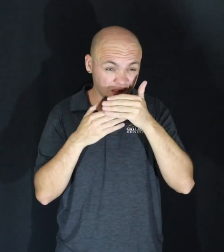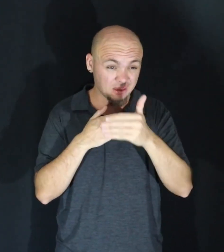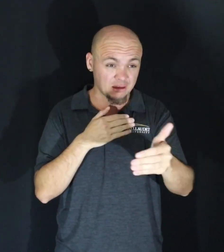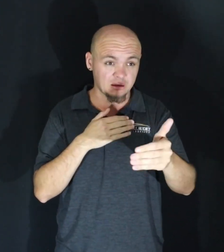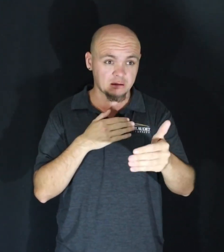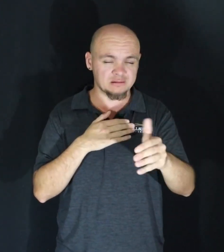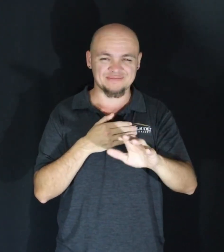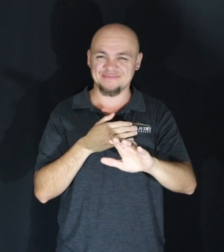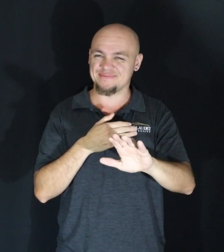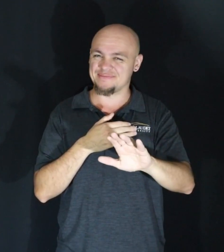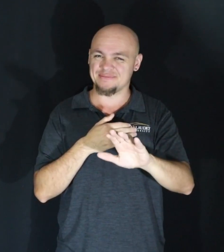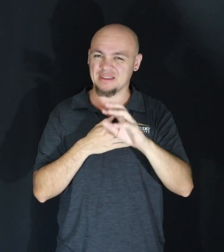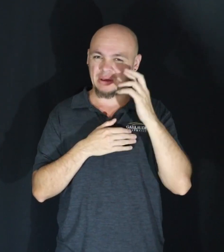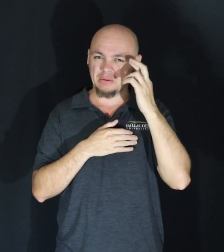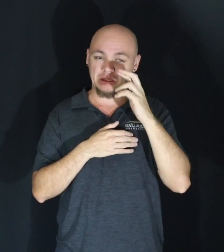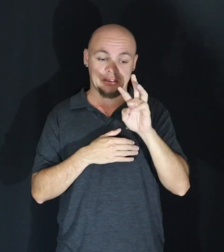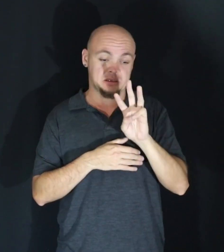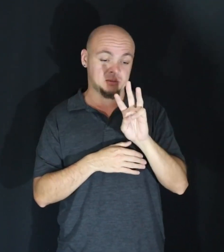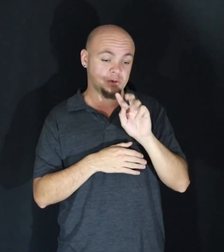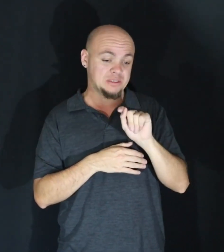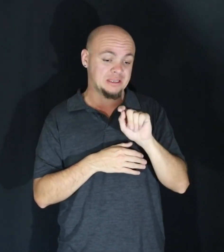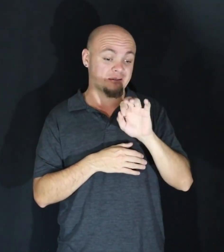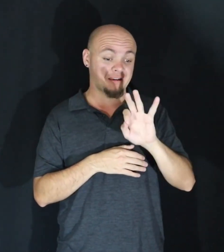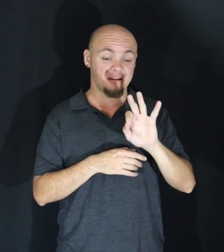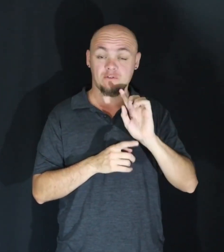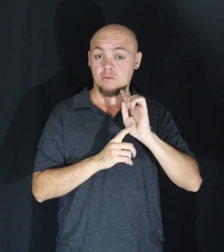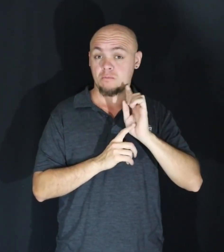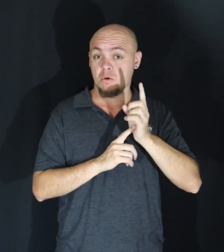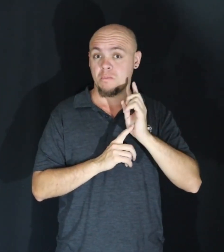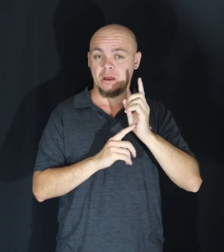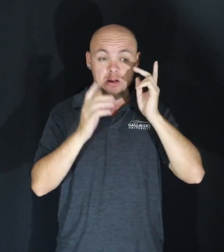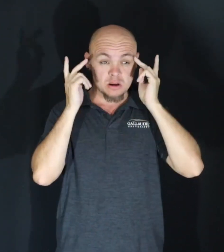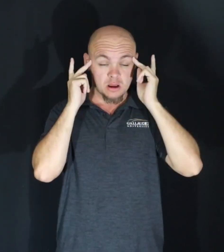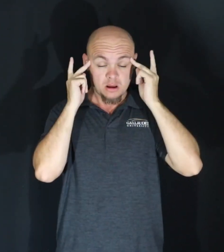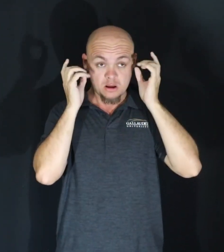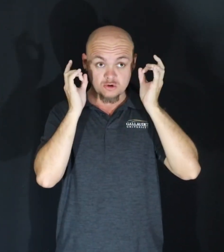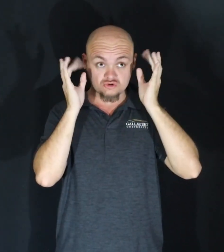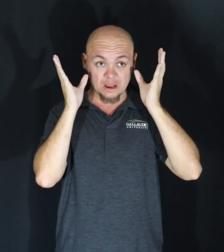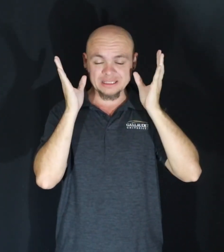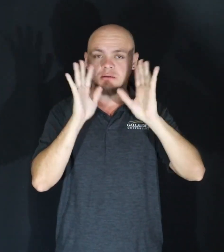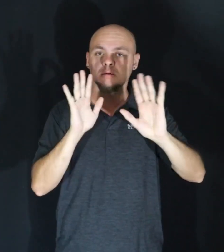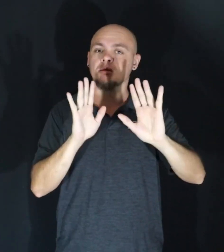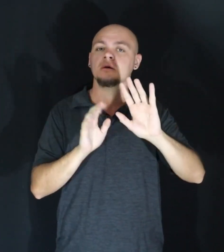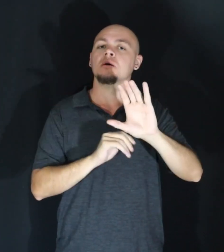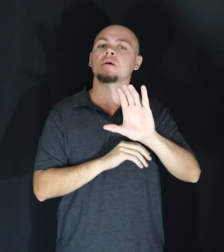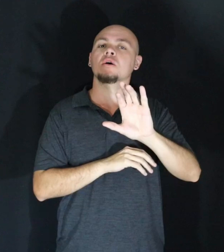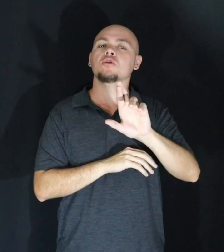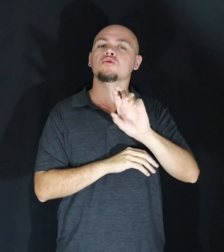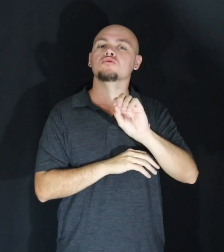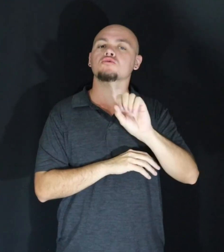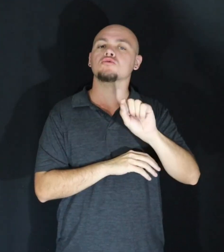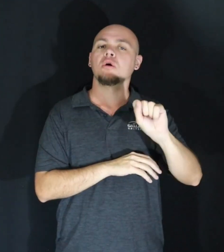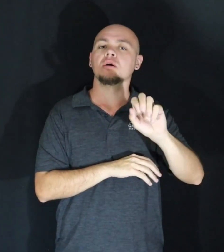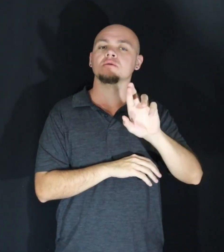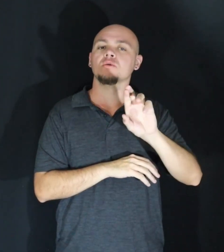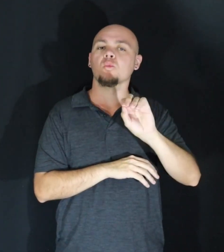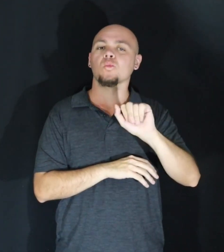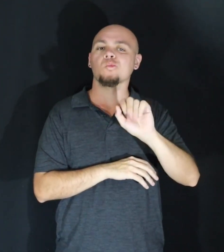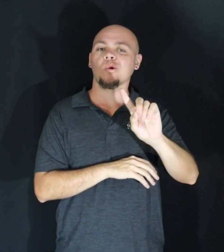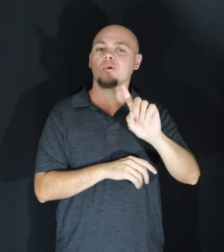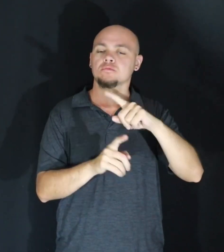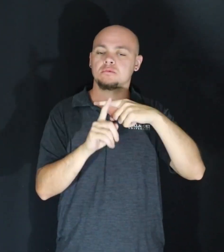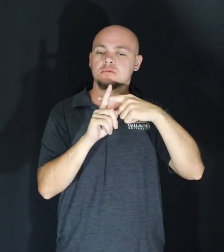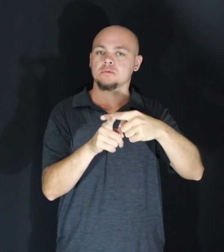And I realized that a WTF moment isn't just a crisis, it's a crossroads. It's a decision to be